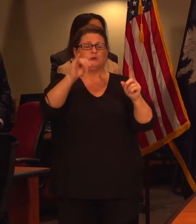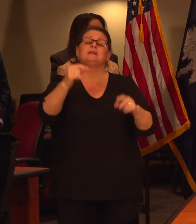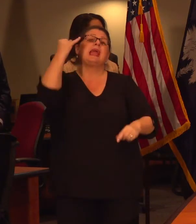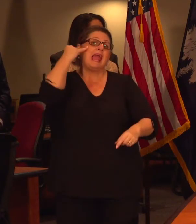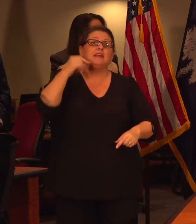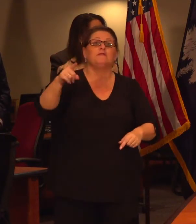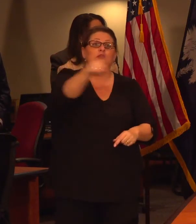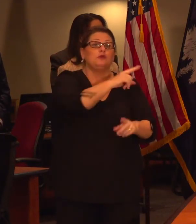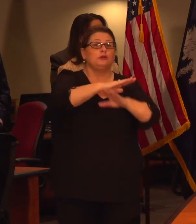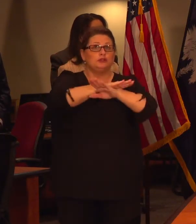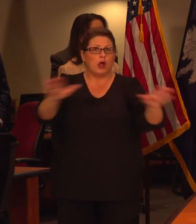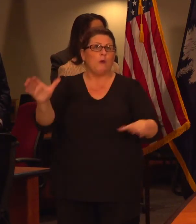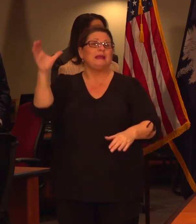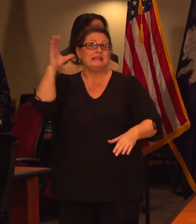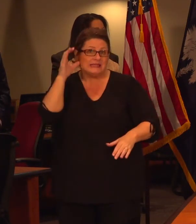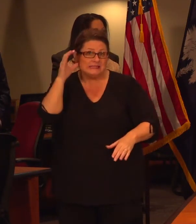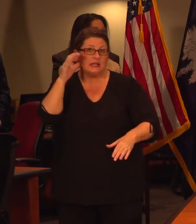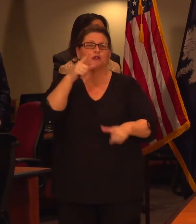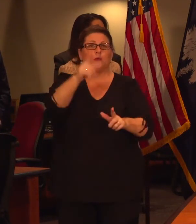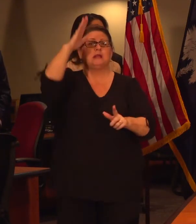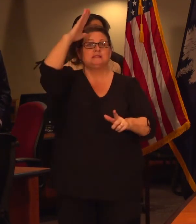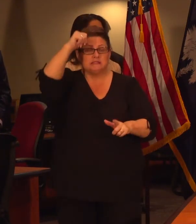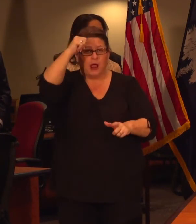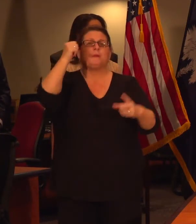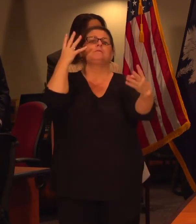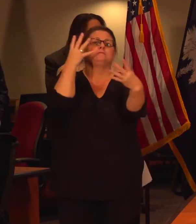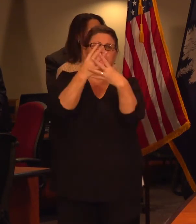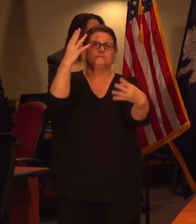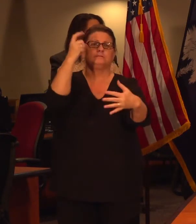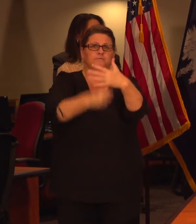to violate it. It is a misdemeanor, punishable. It is a